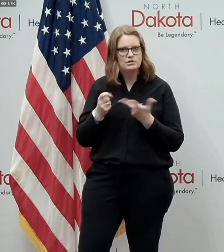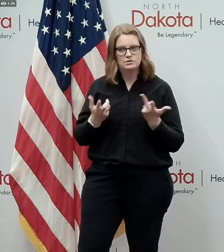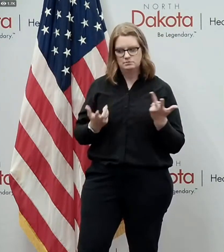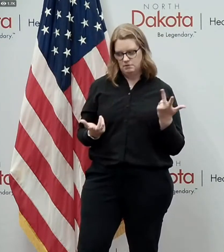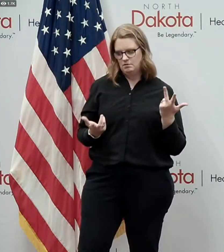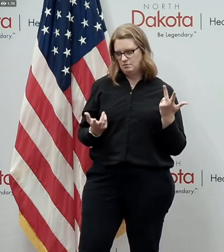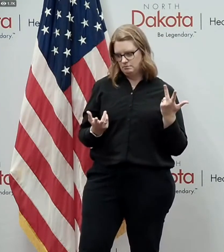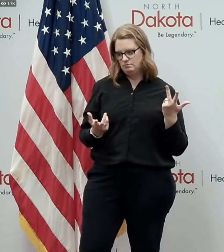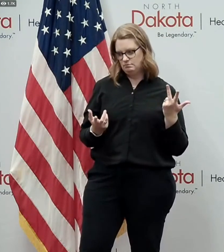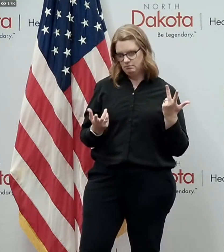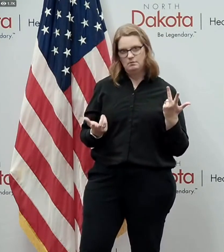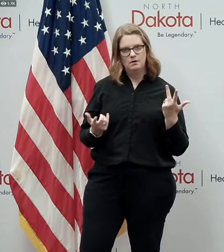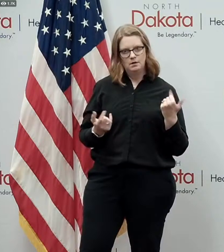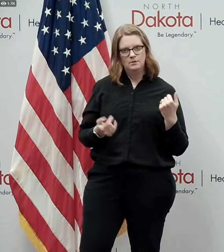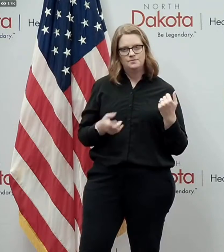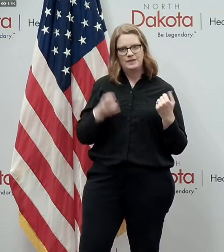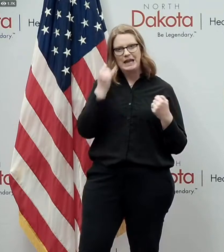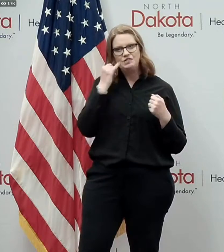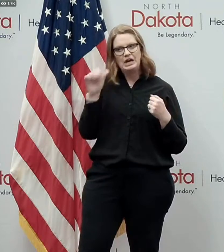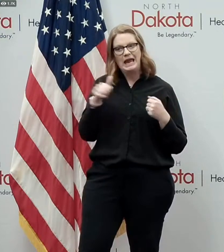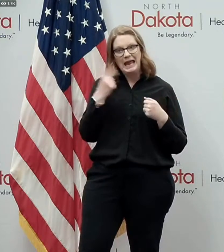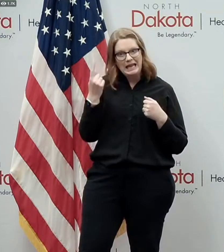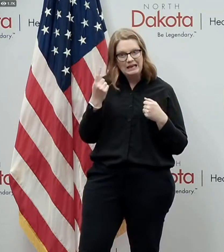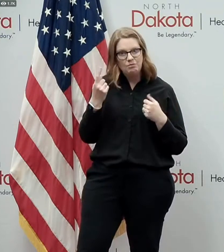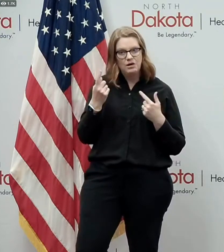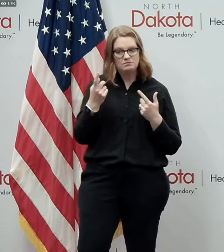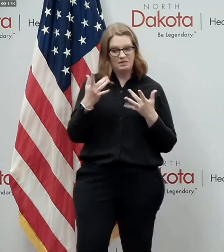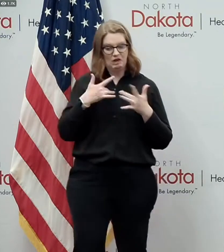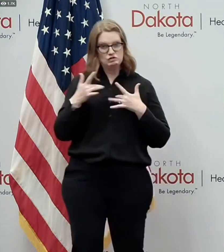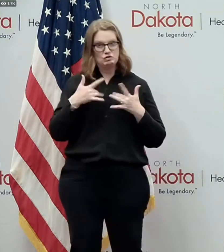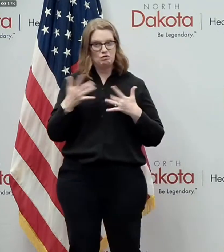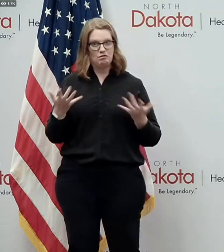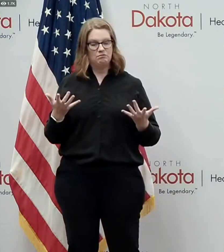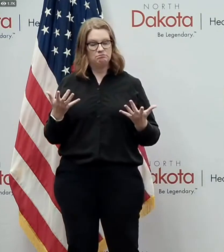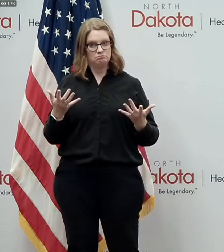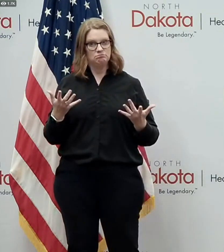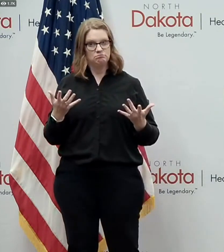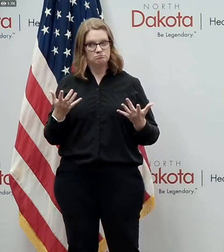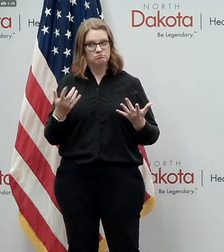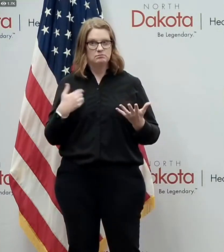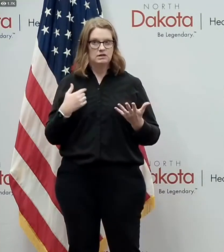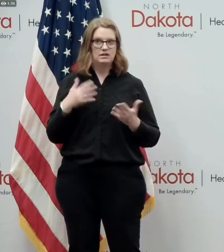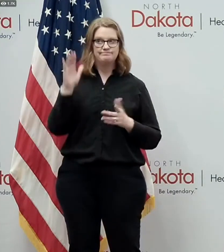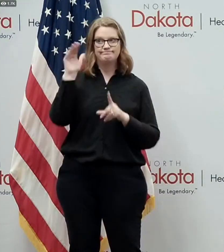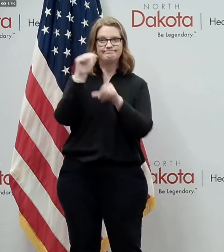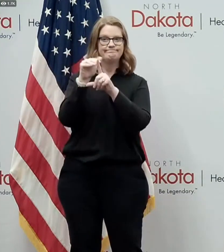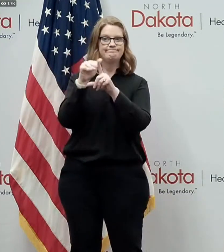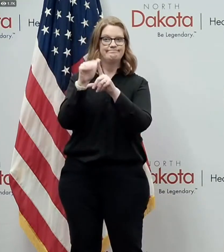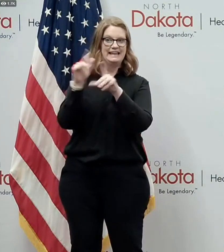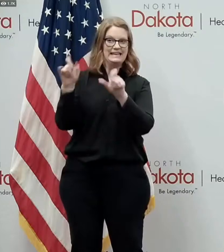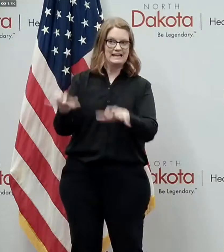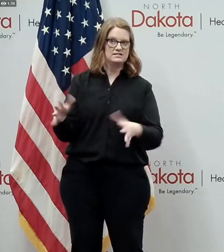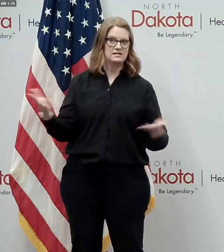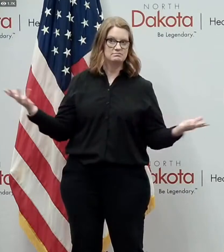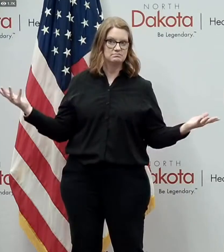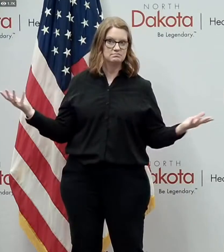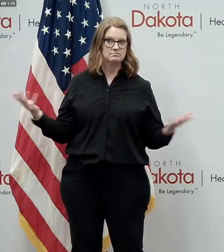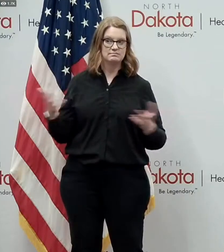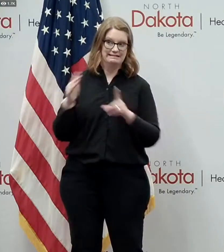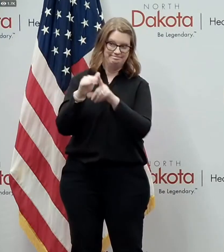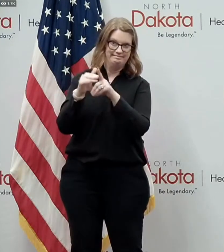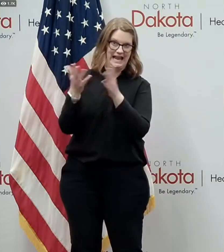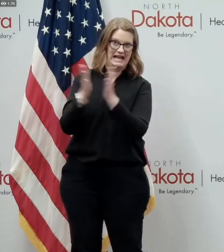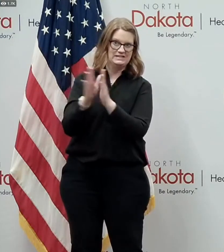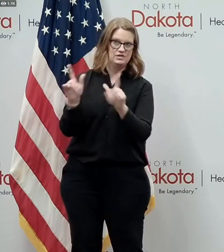you're anybody with a concern, go get tested. That's what we would say. So we're trying to keep things